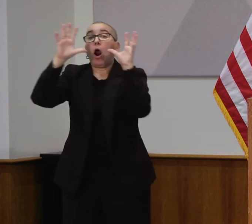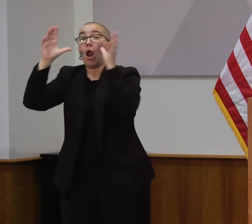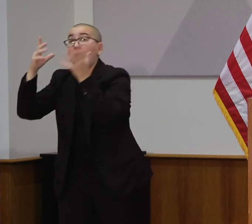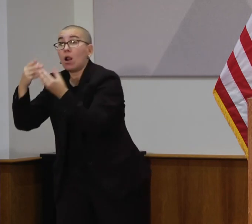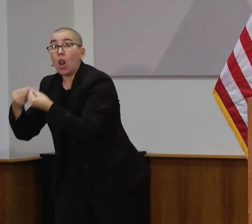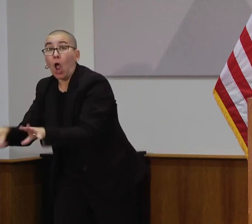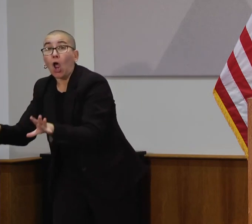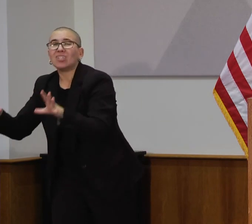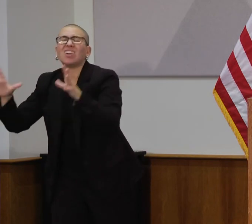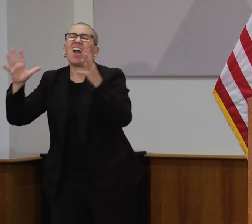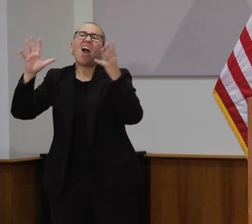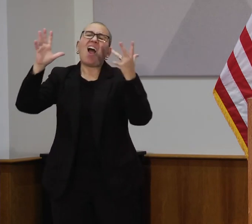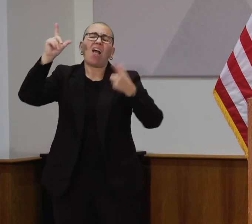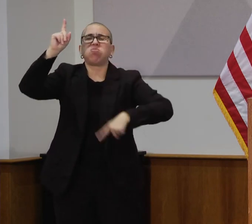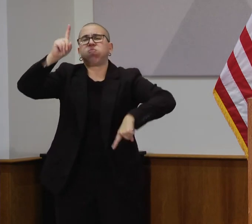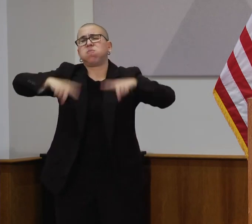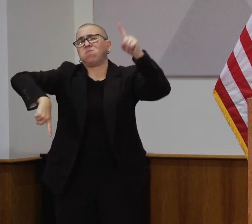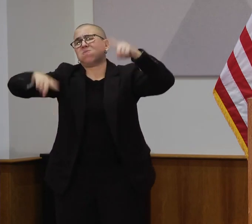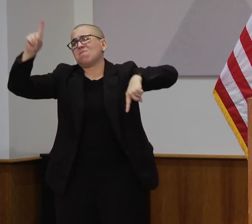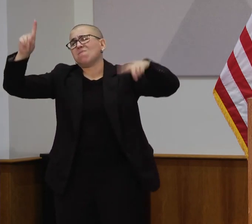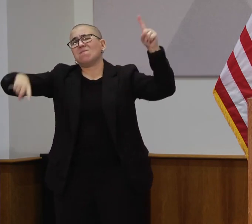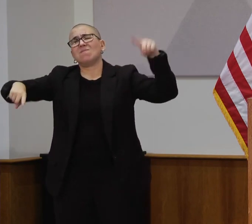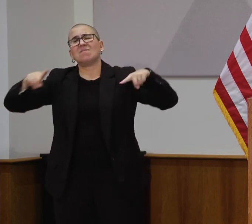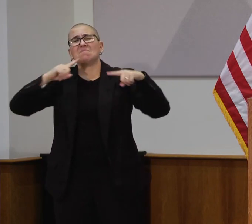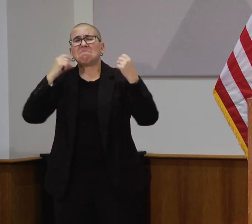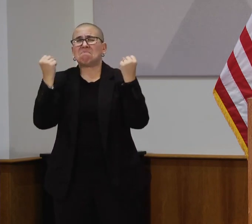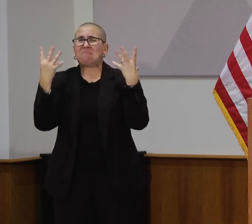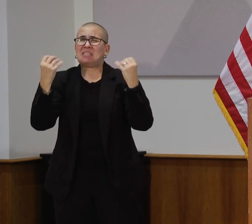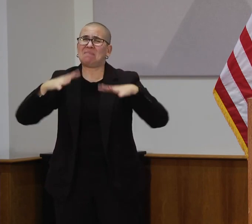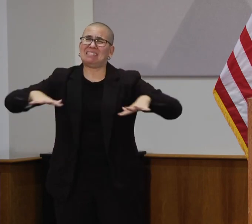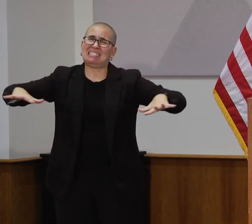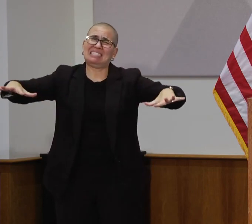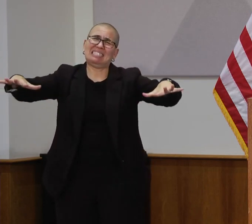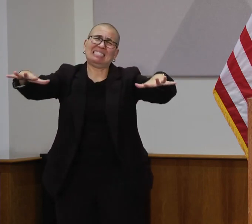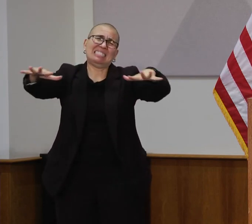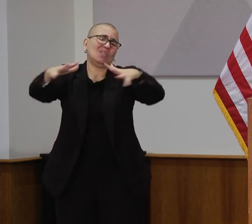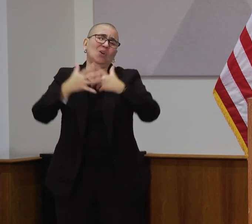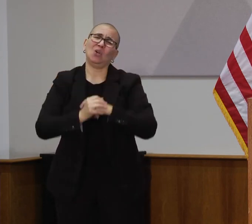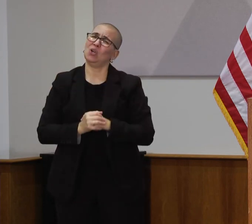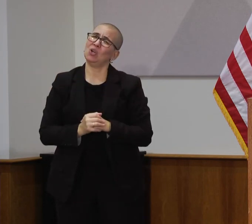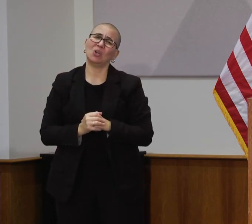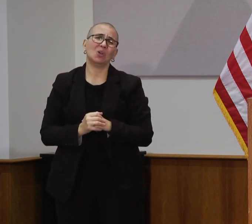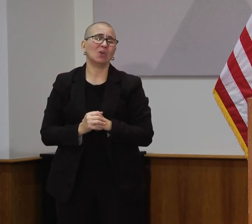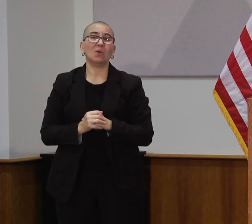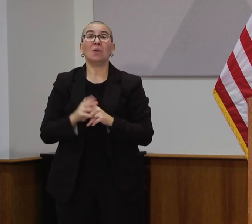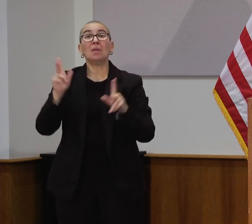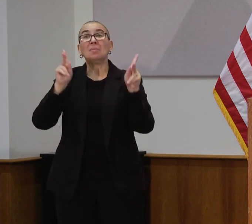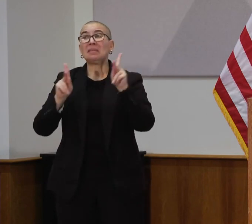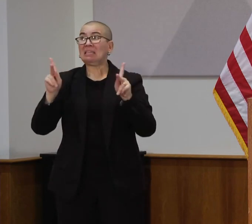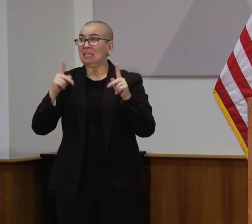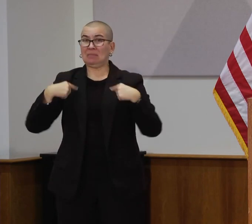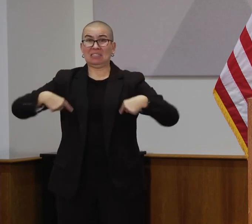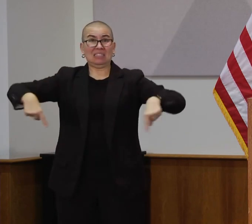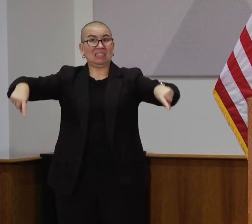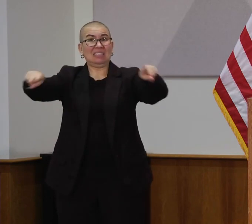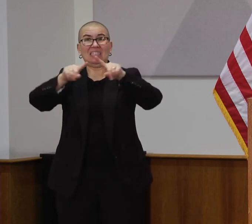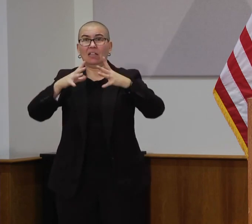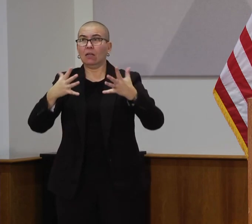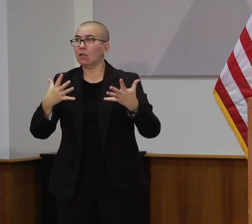safety nets that existed before the pandemic. Many people are unsheltered. Businesses are